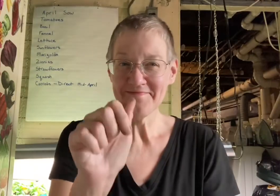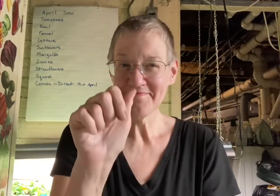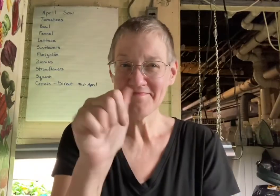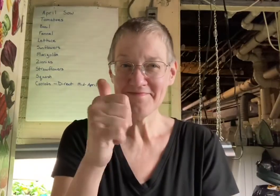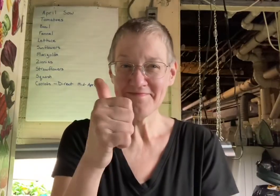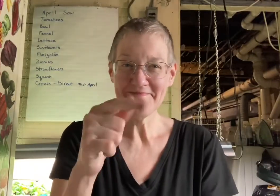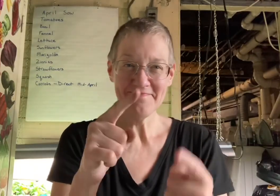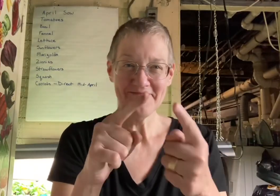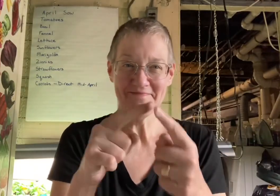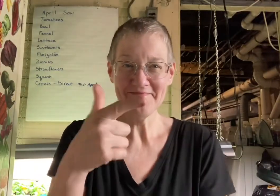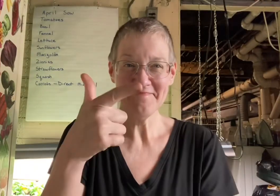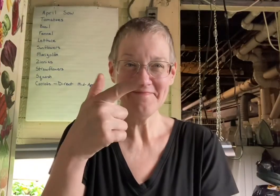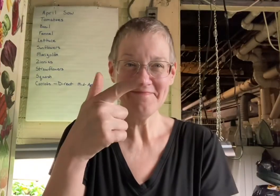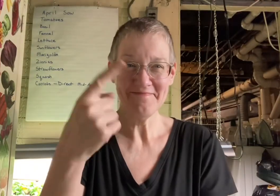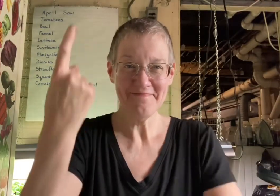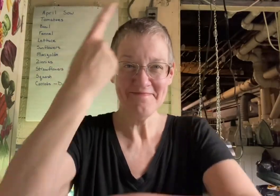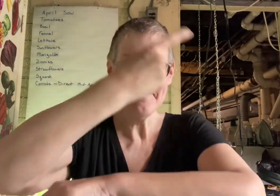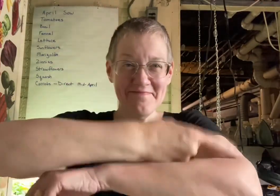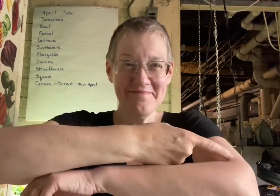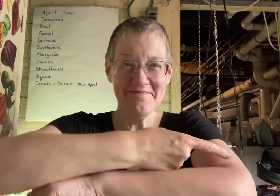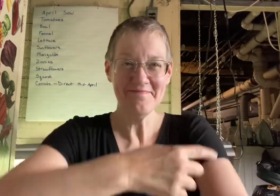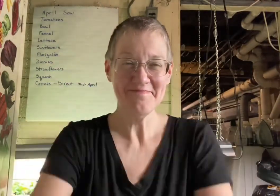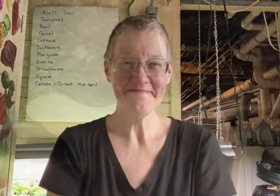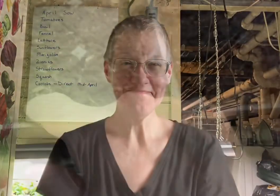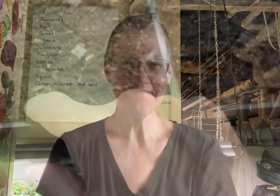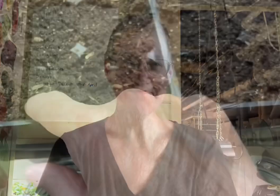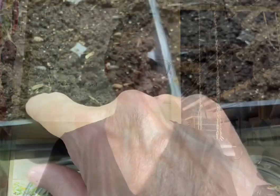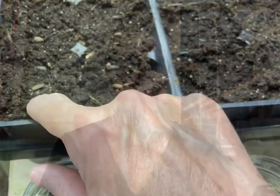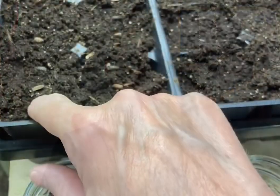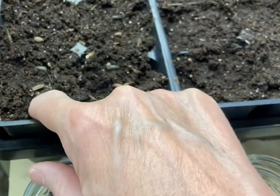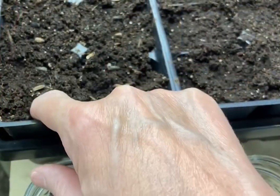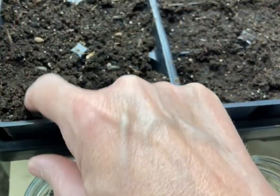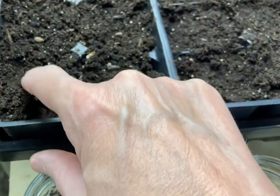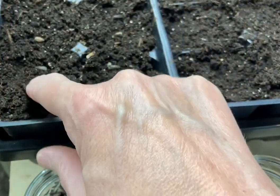And they're going to germinate in about 10 to 21 days.